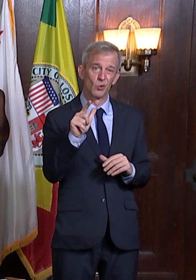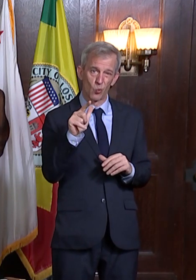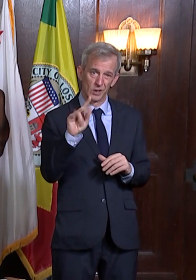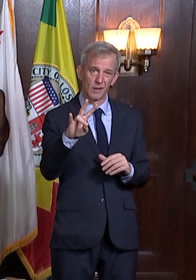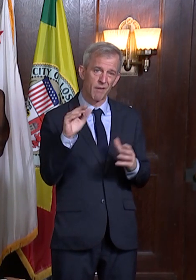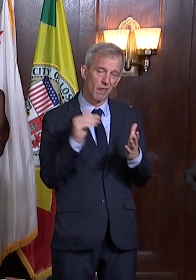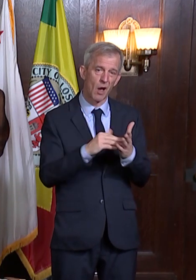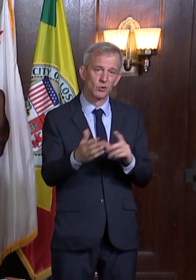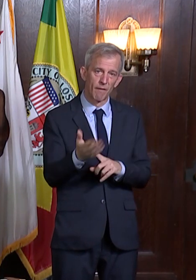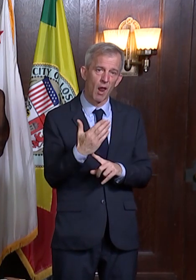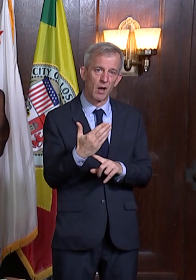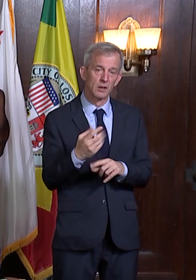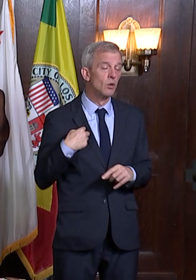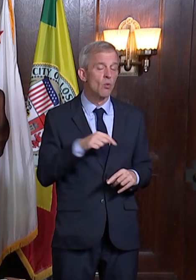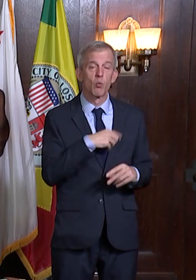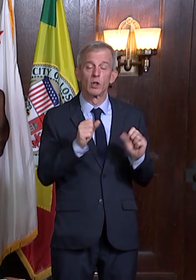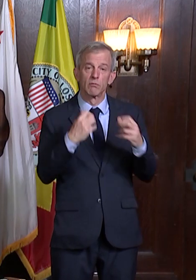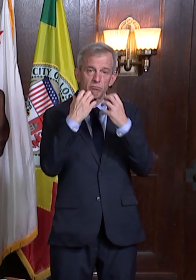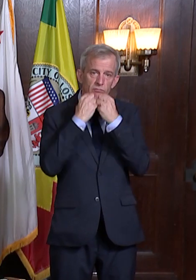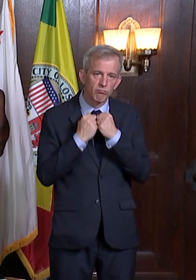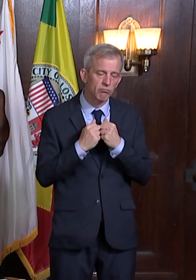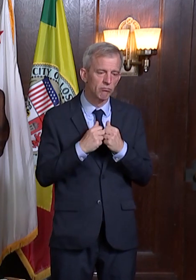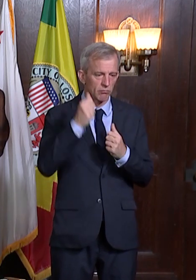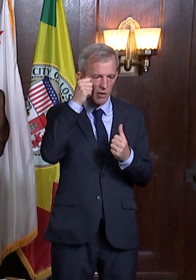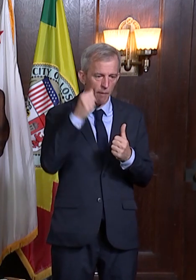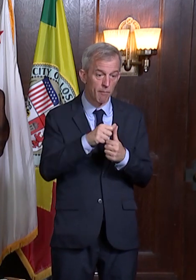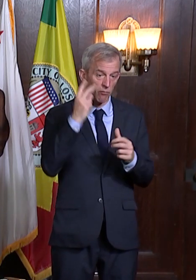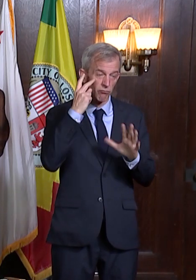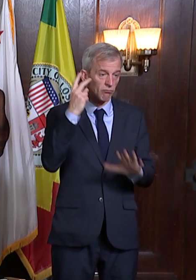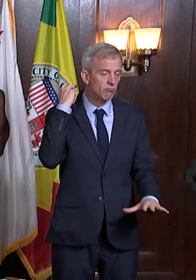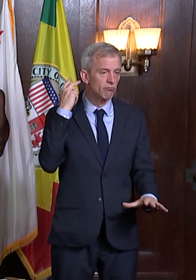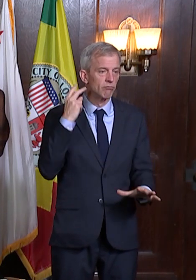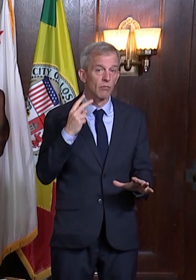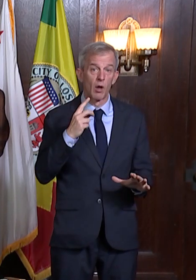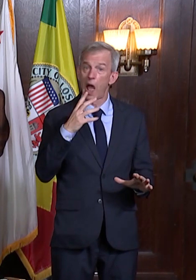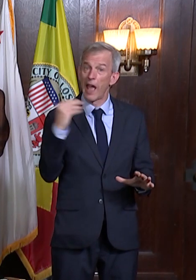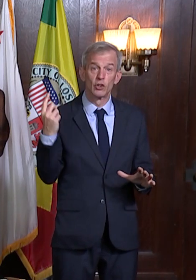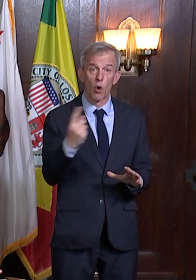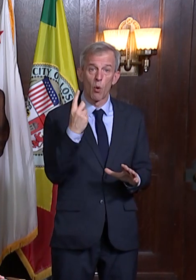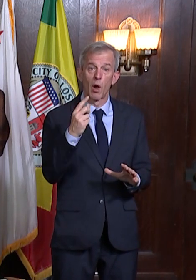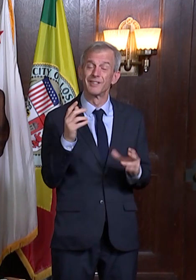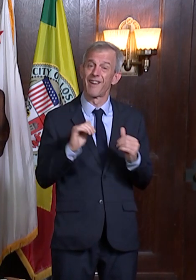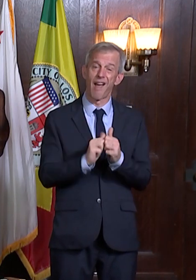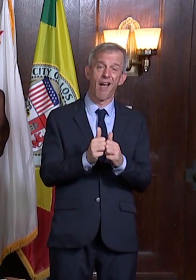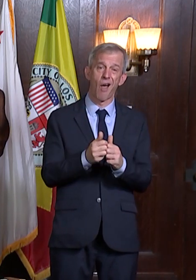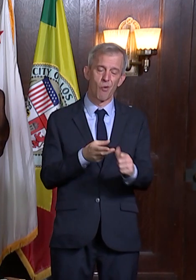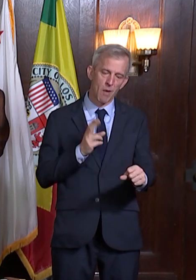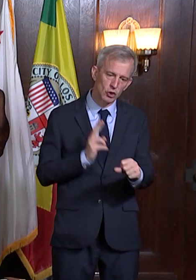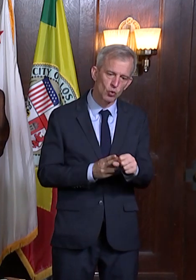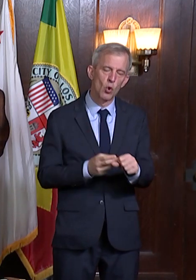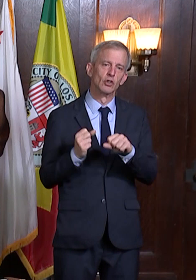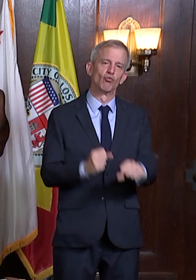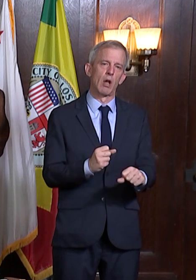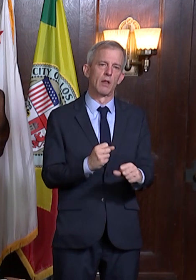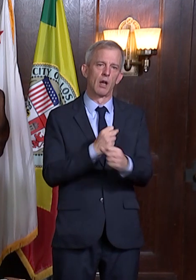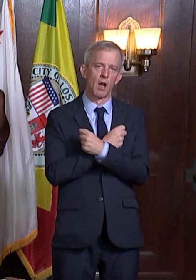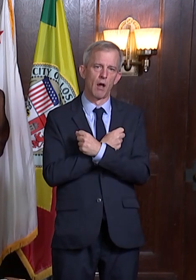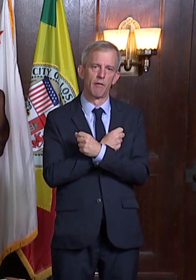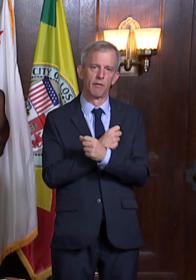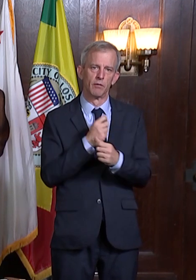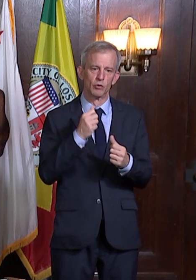And we can hold their memory now and always by summoning this spirit, by joining strength and love to commemorate what we've lost